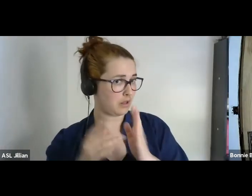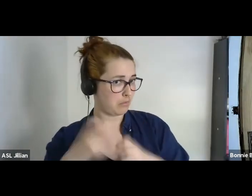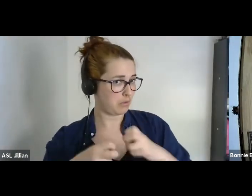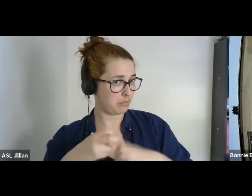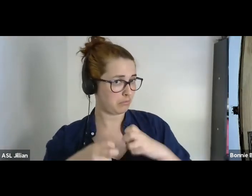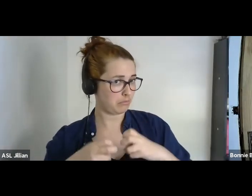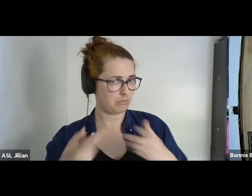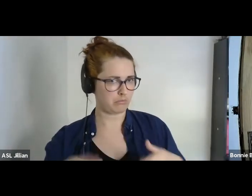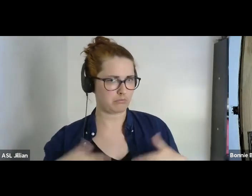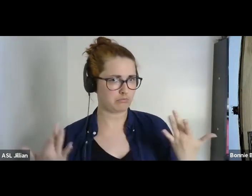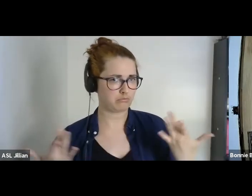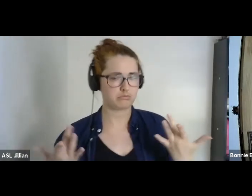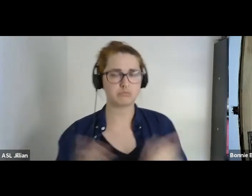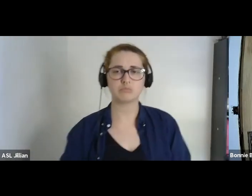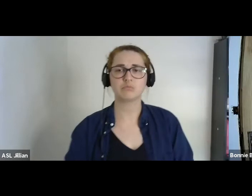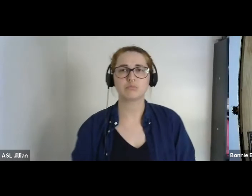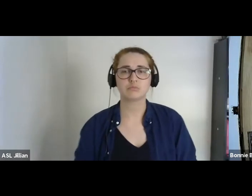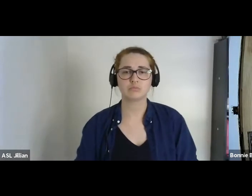what's happening?